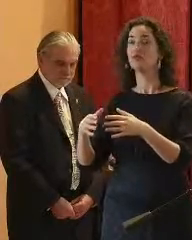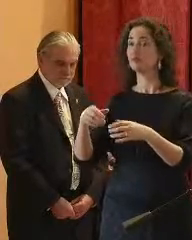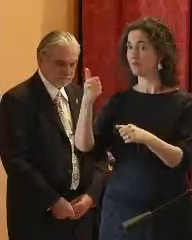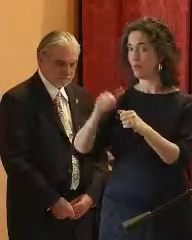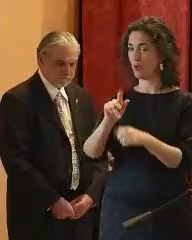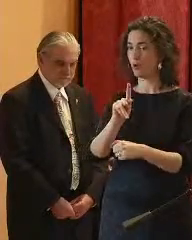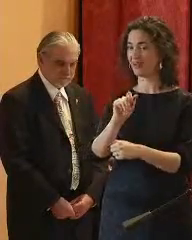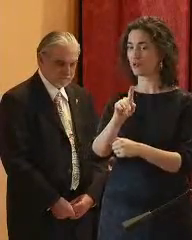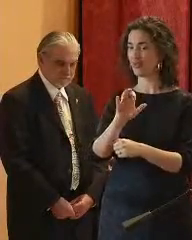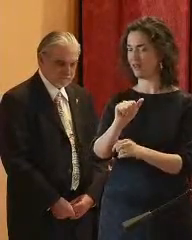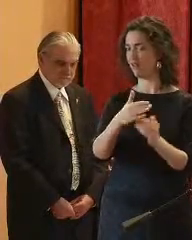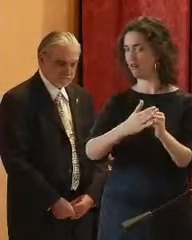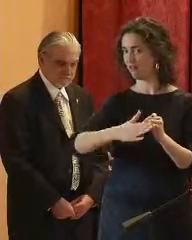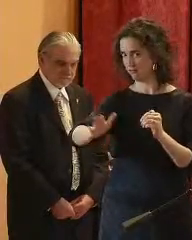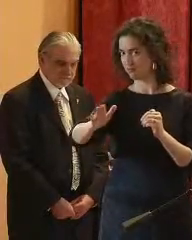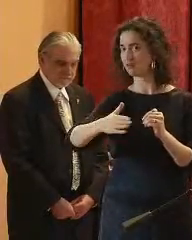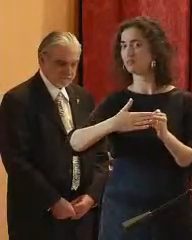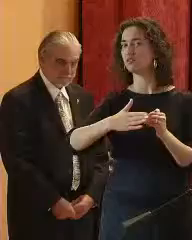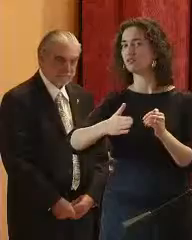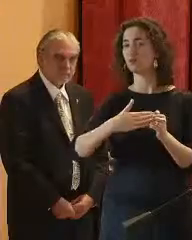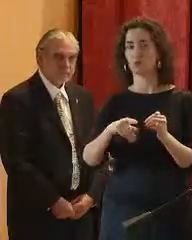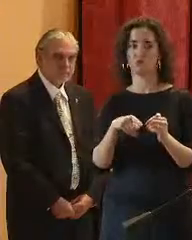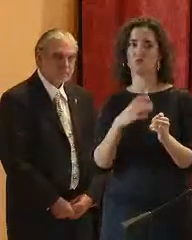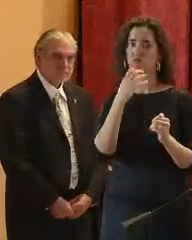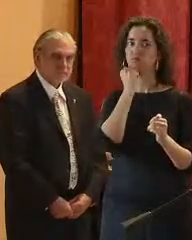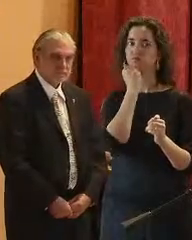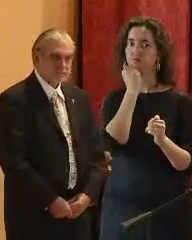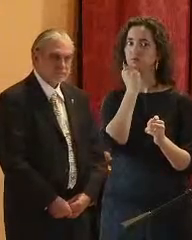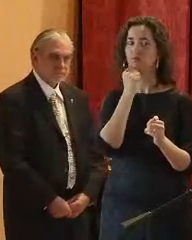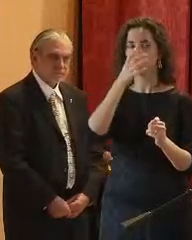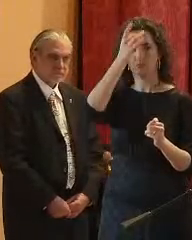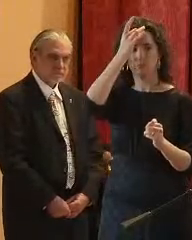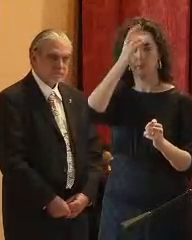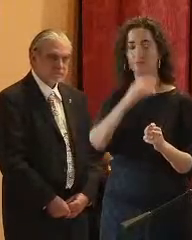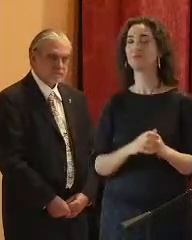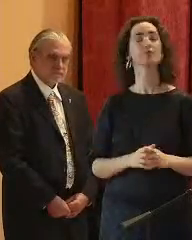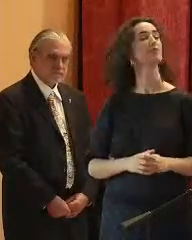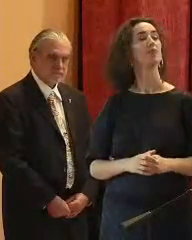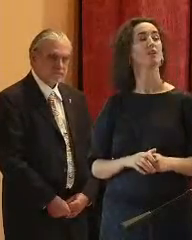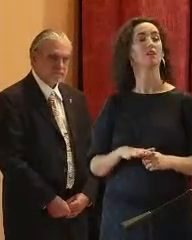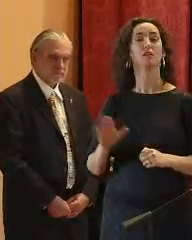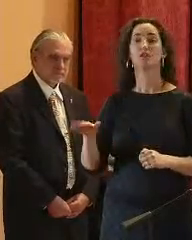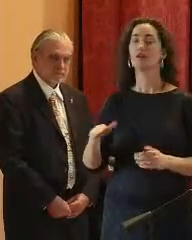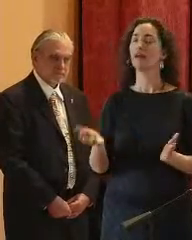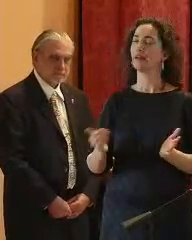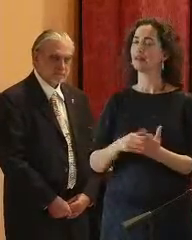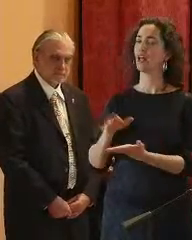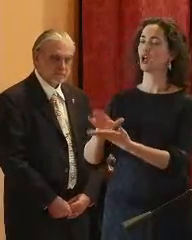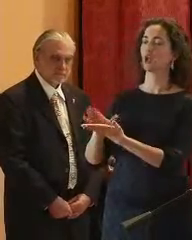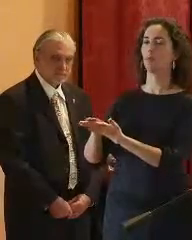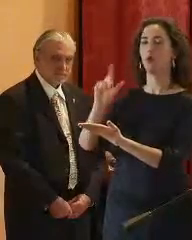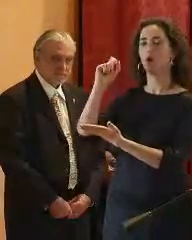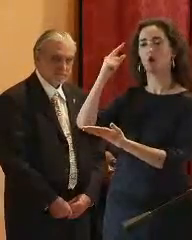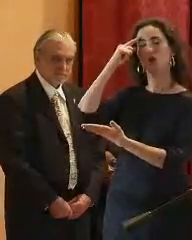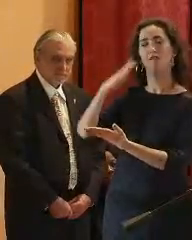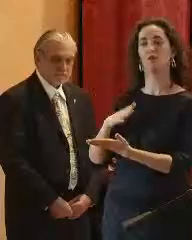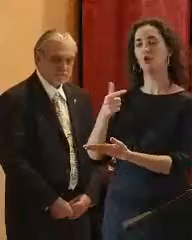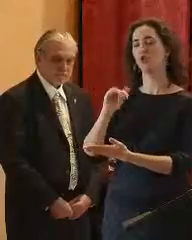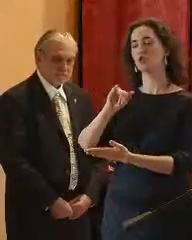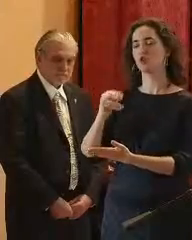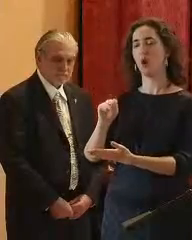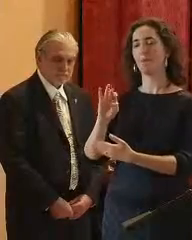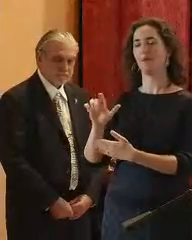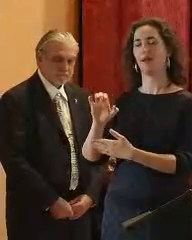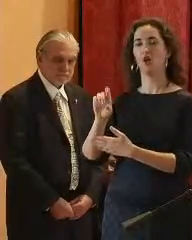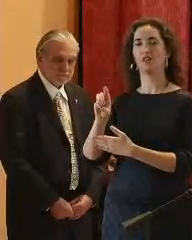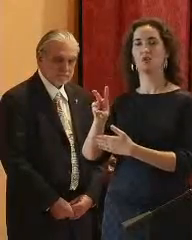the importance of that. And again, let me commend Governor John Bell Edwards for his leadership.